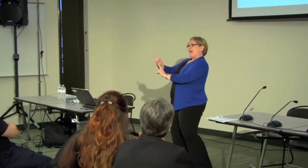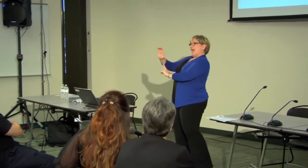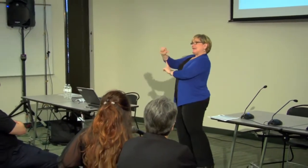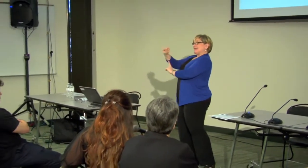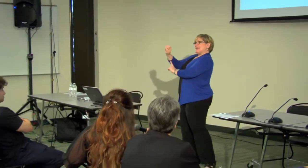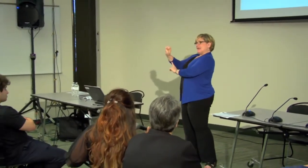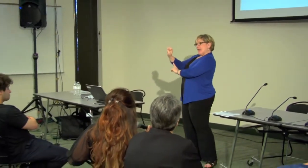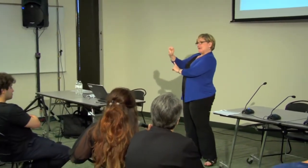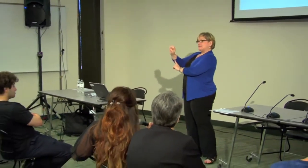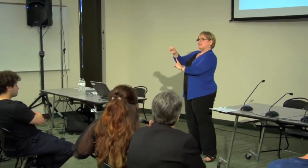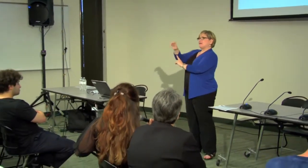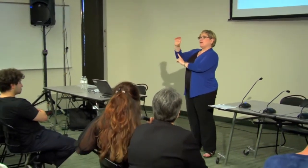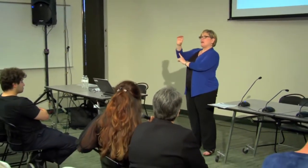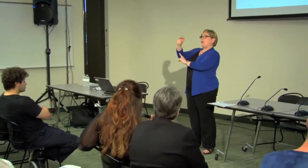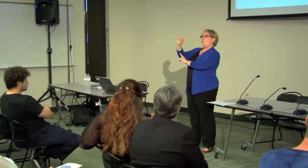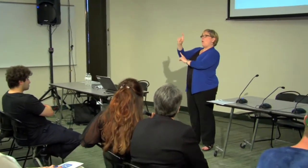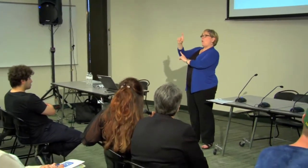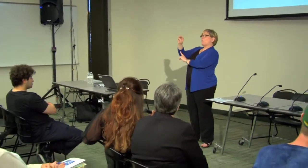community.